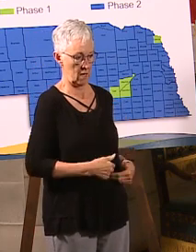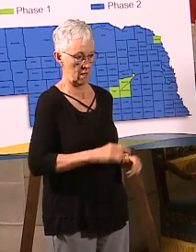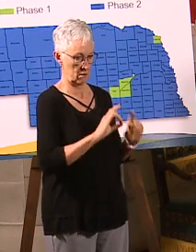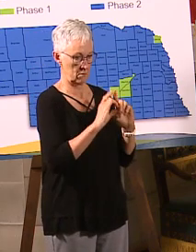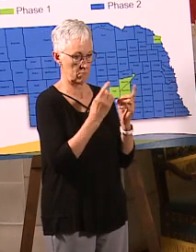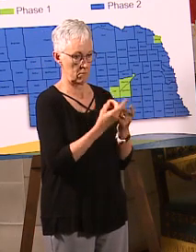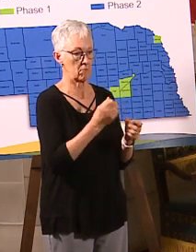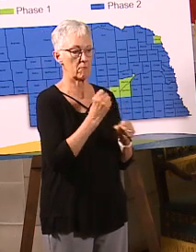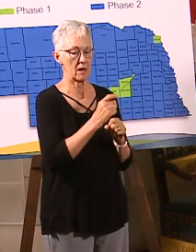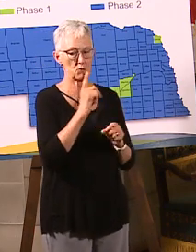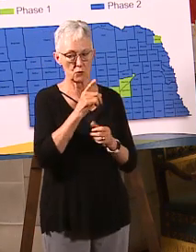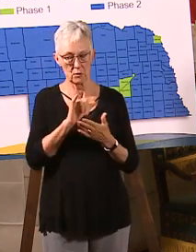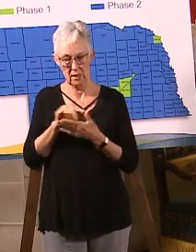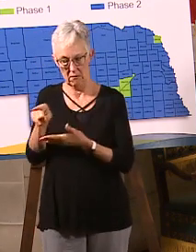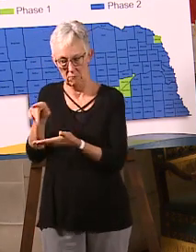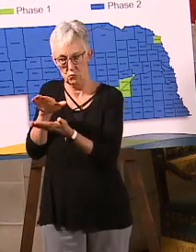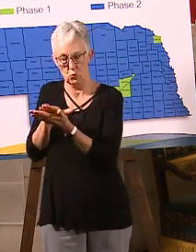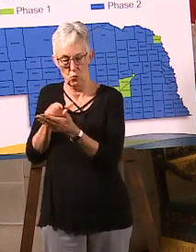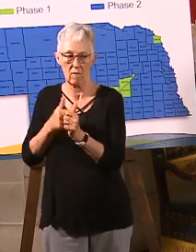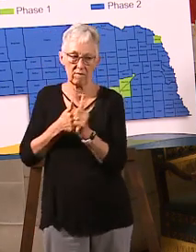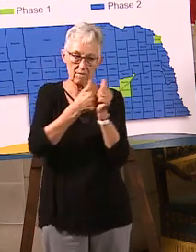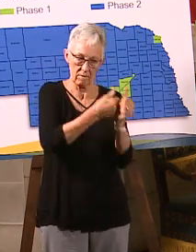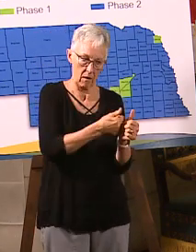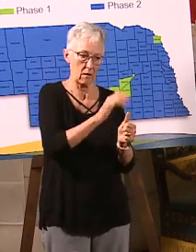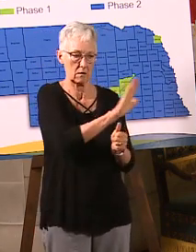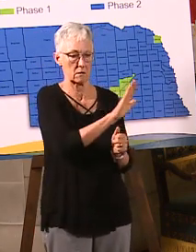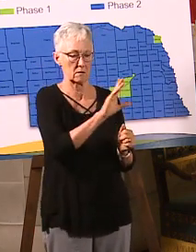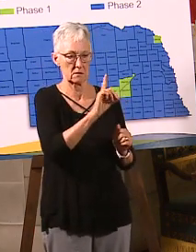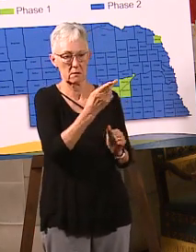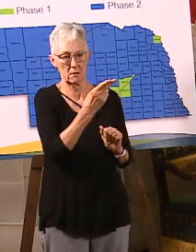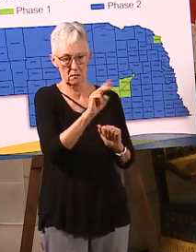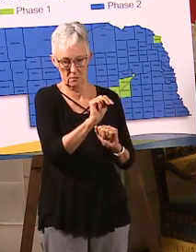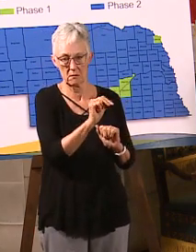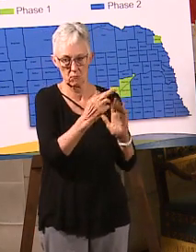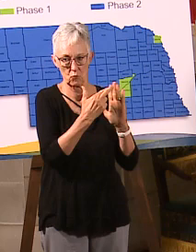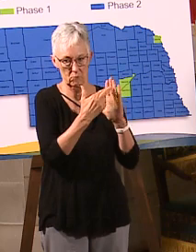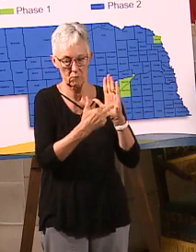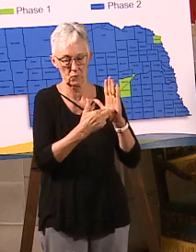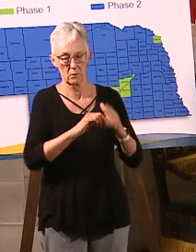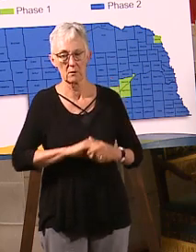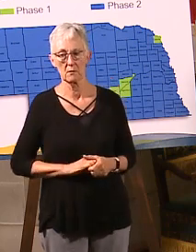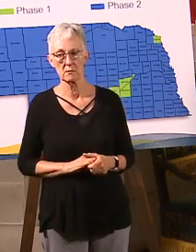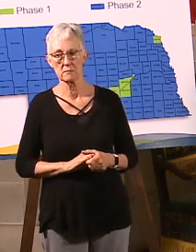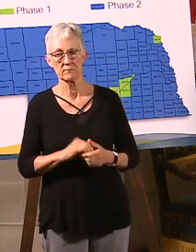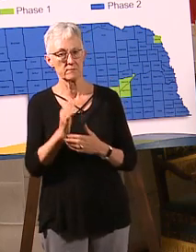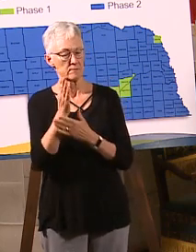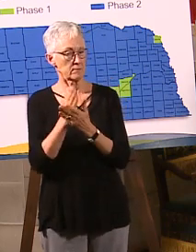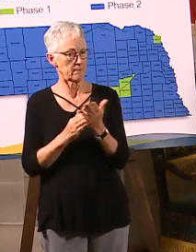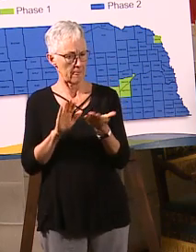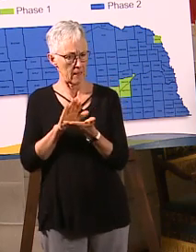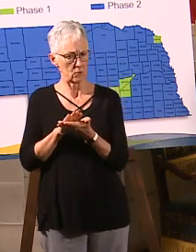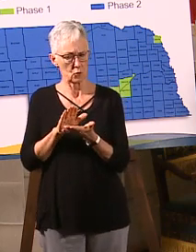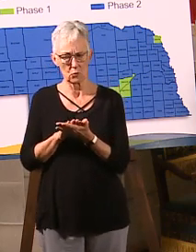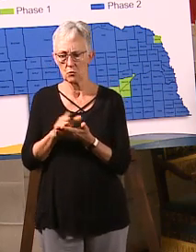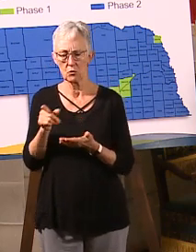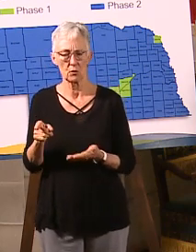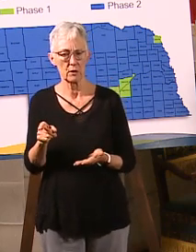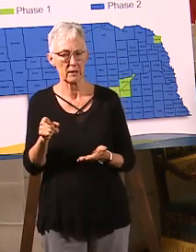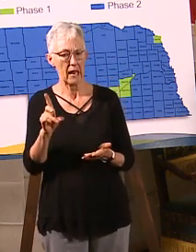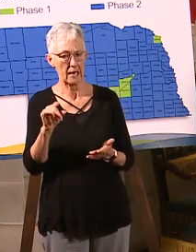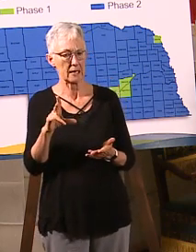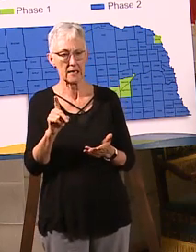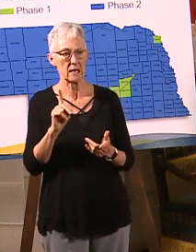the DHM. Also, we'll see that there were several schools that put graduations late